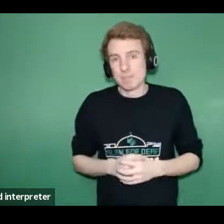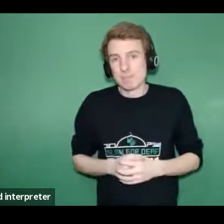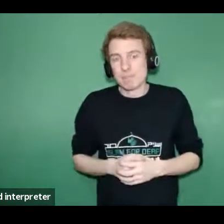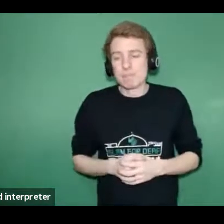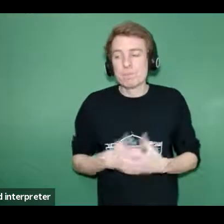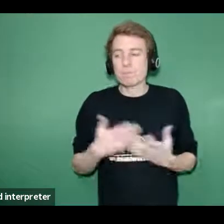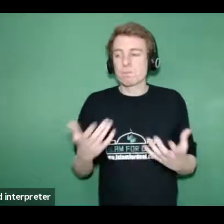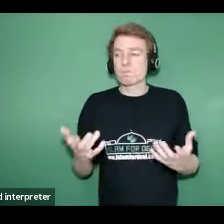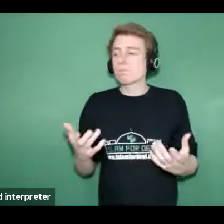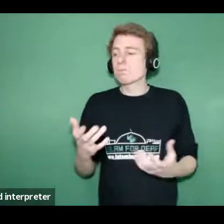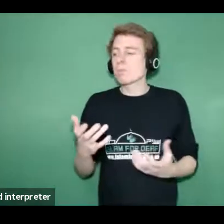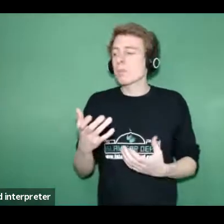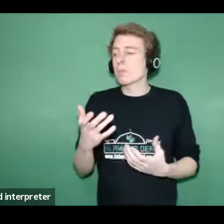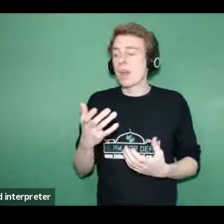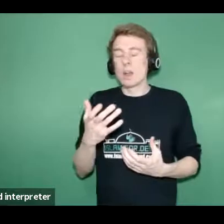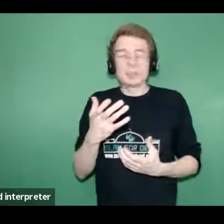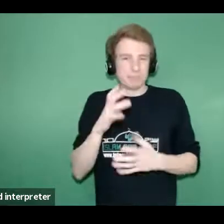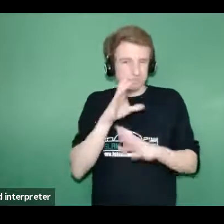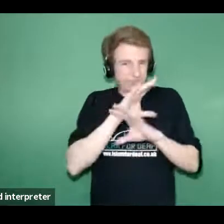be